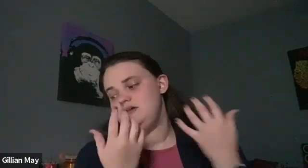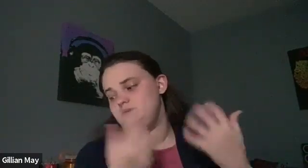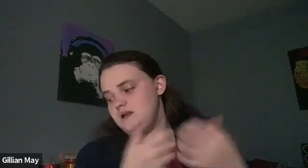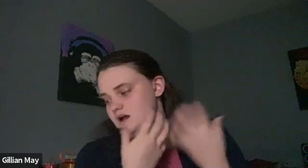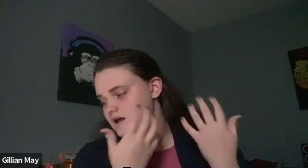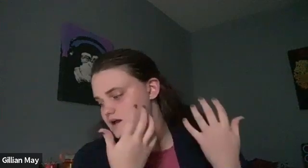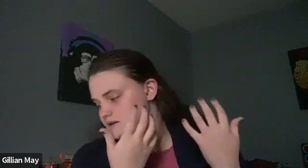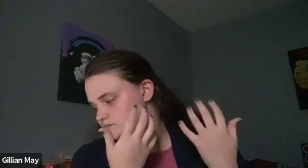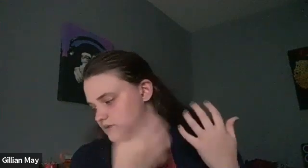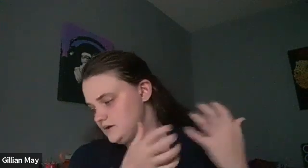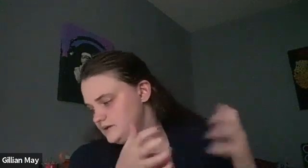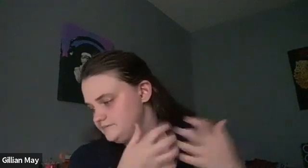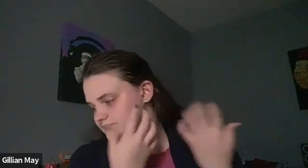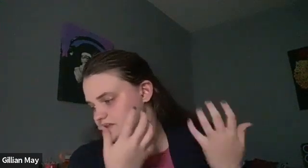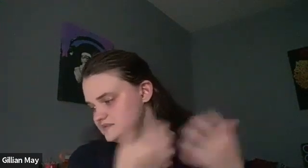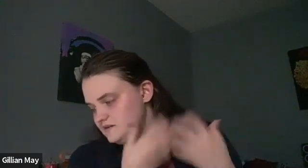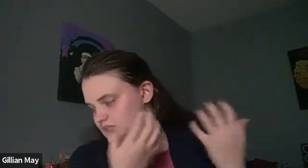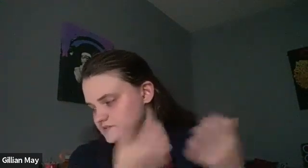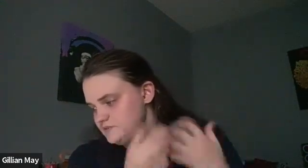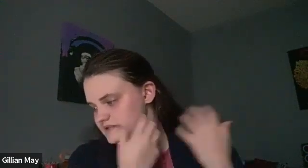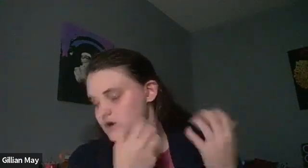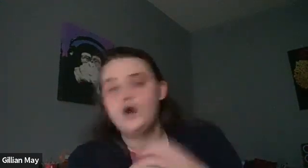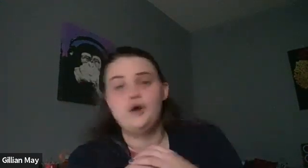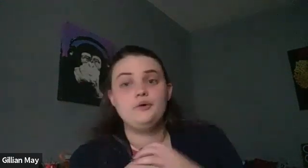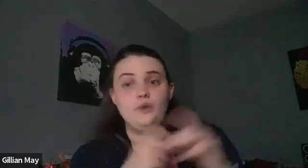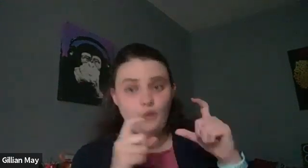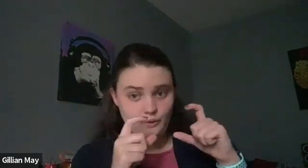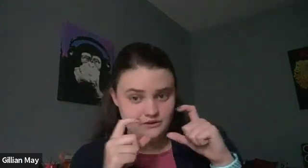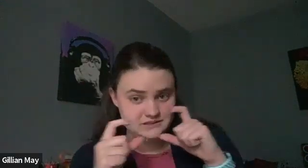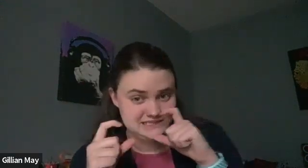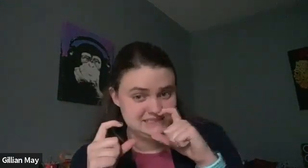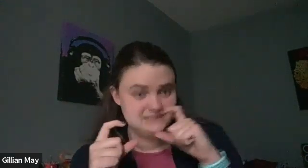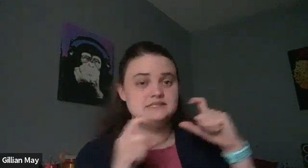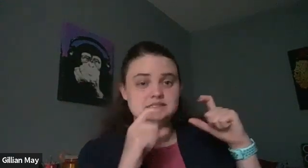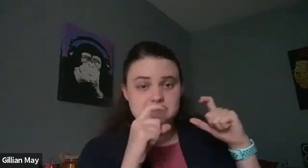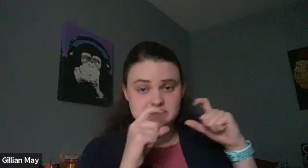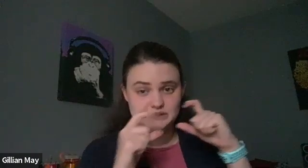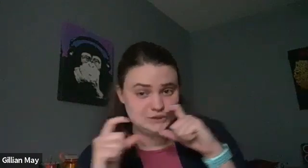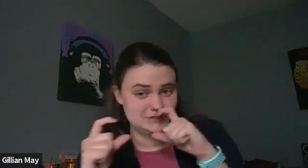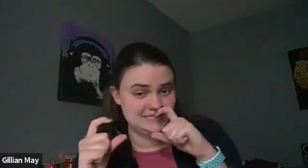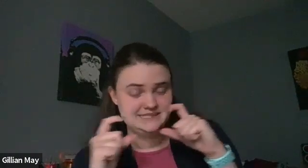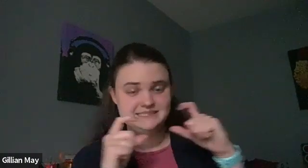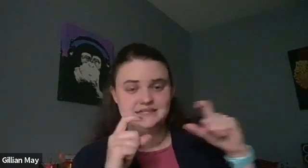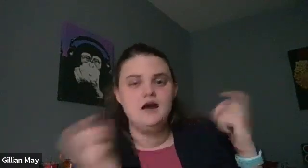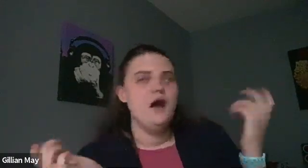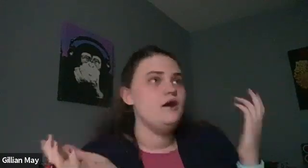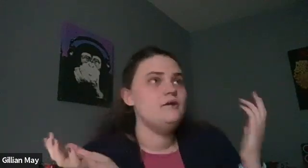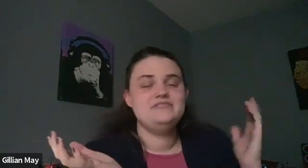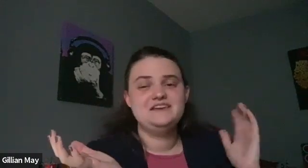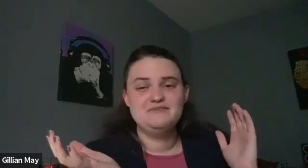we had, where am I? Sorry, I lost my place. Oh, corn, corn. Oh, I'm thinking of more